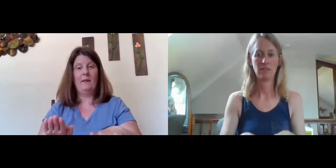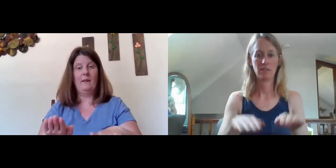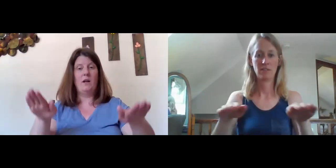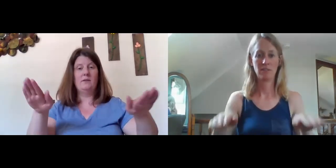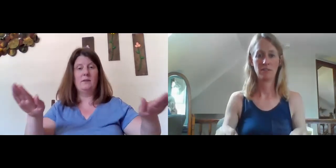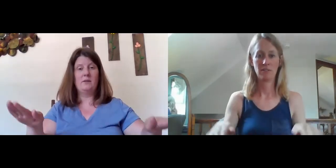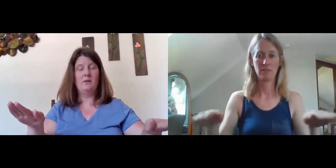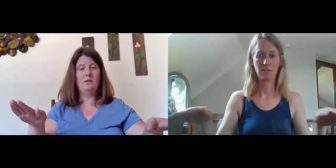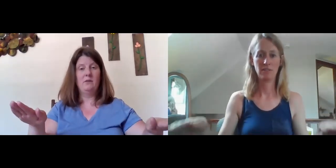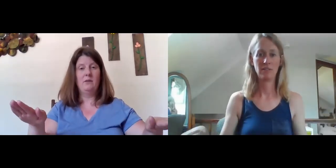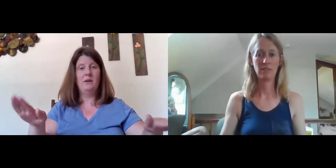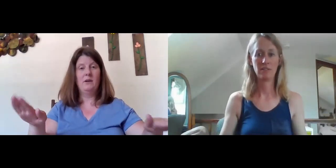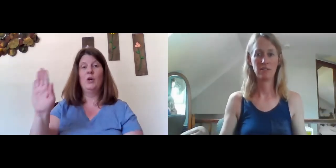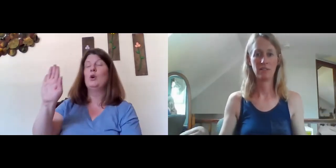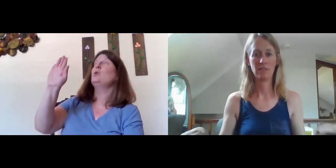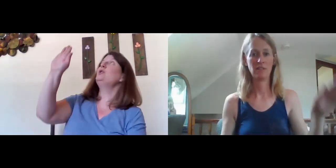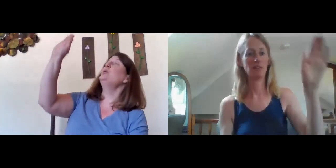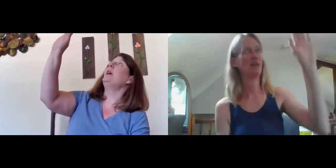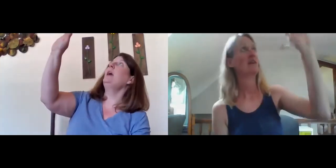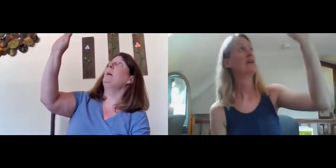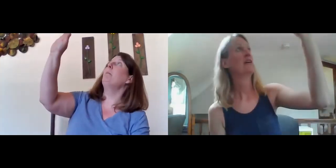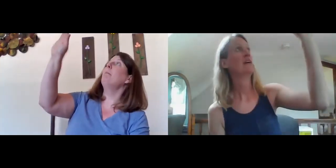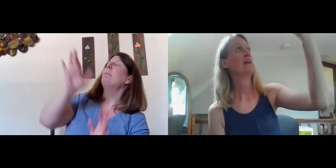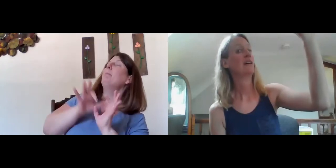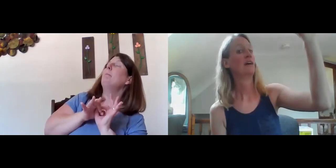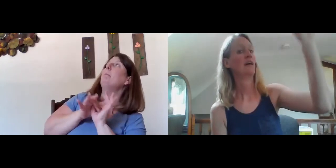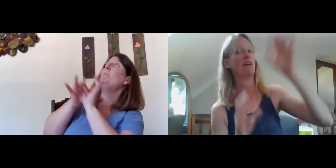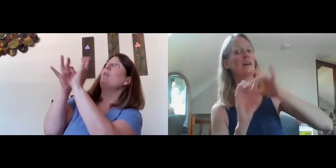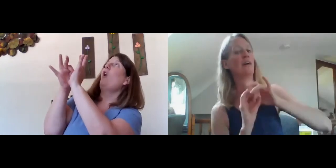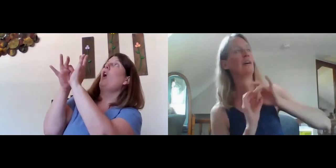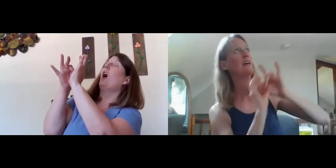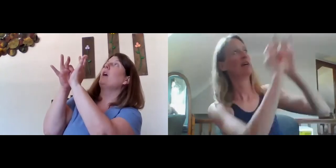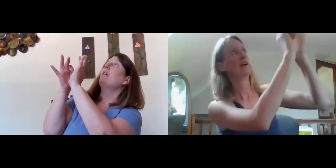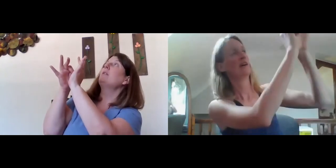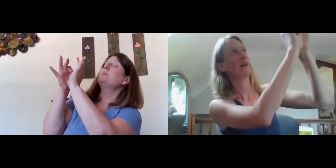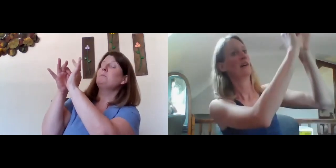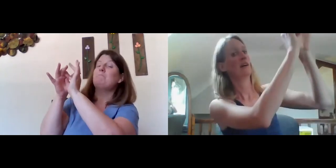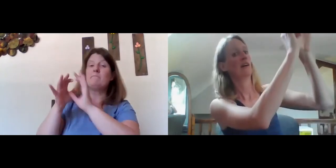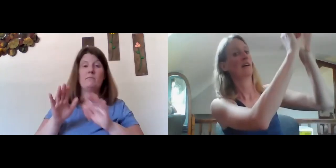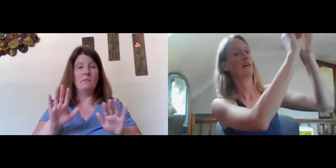Little ones to him belong.